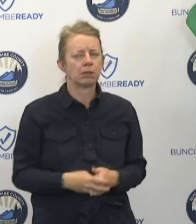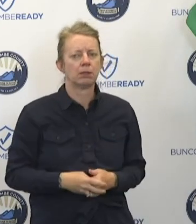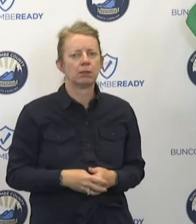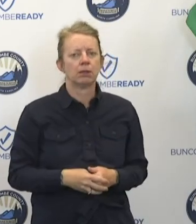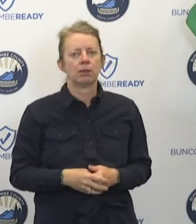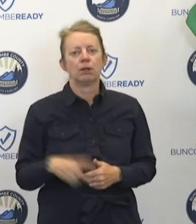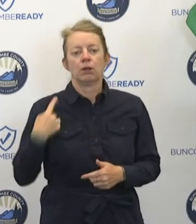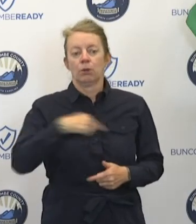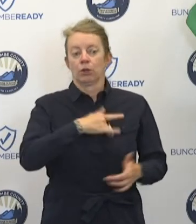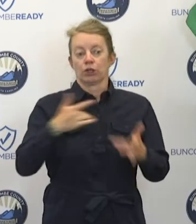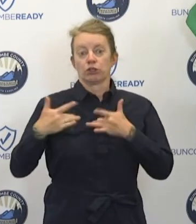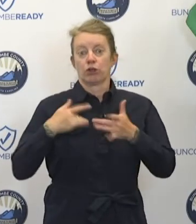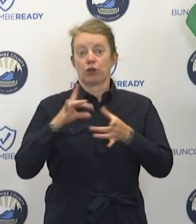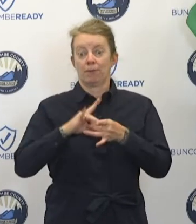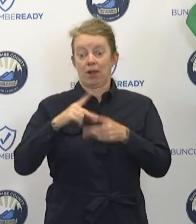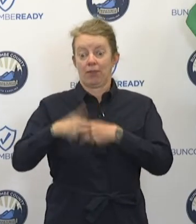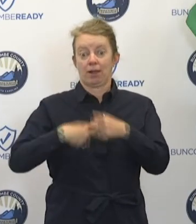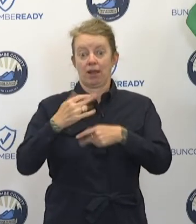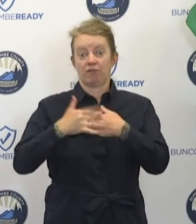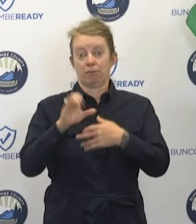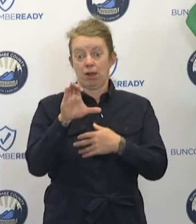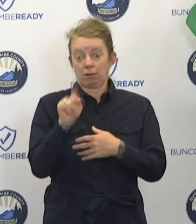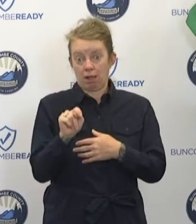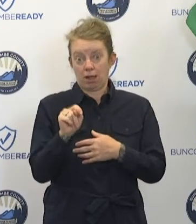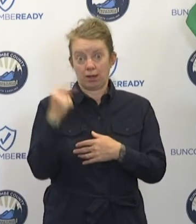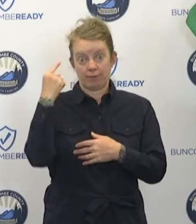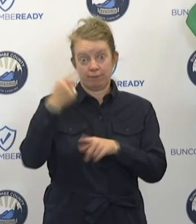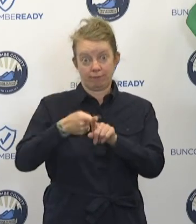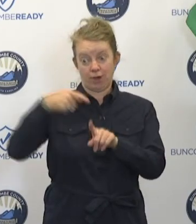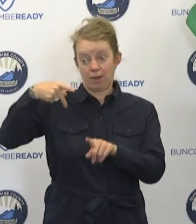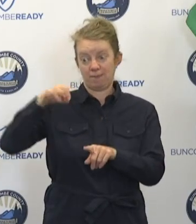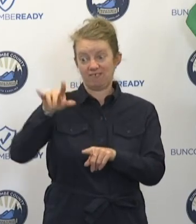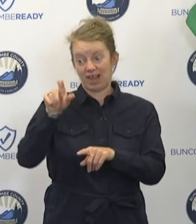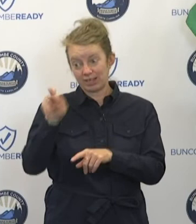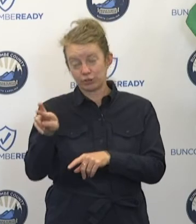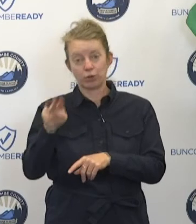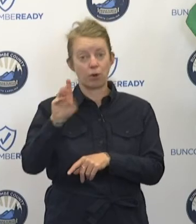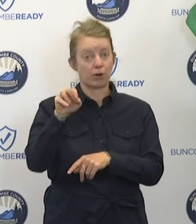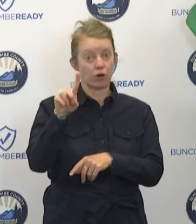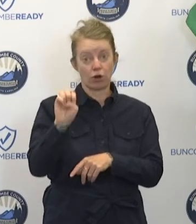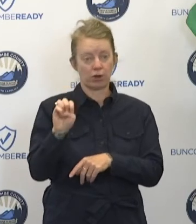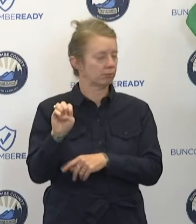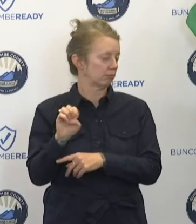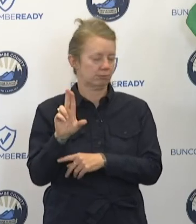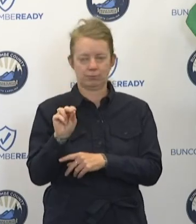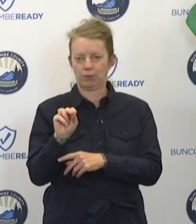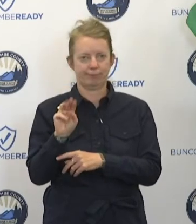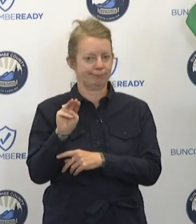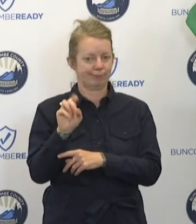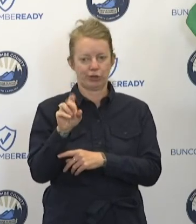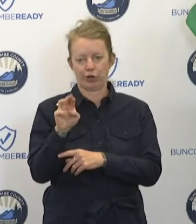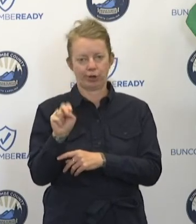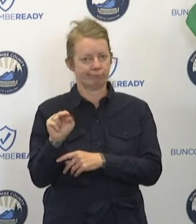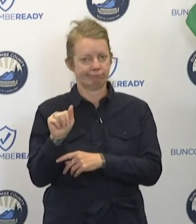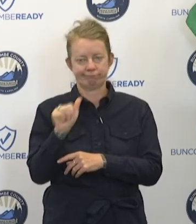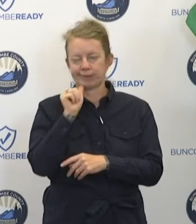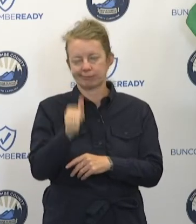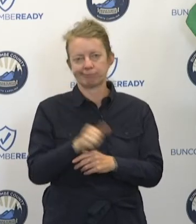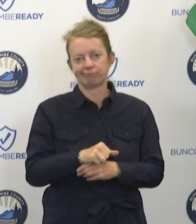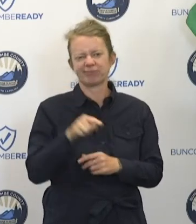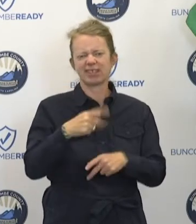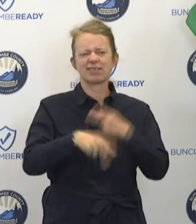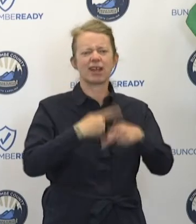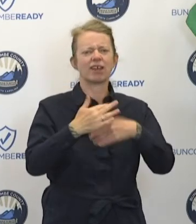concerns about this type of blood clot in people who receive the Pfizer or Moderna vaccines. This type of blood clot